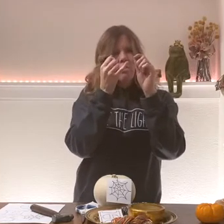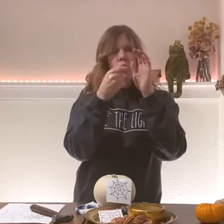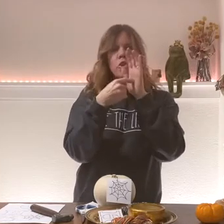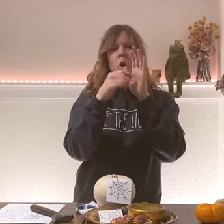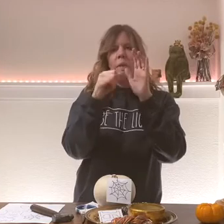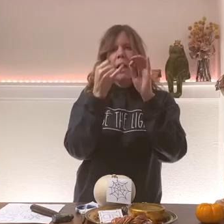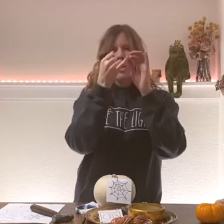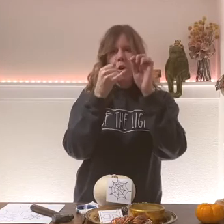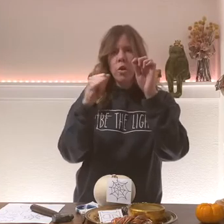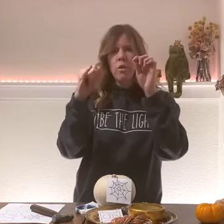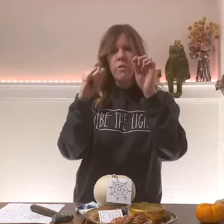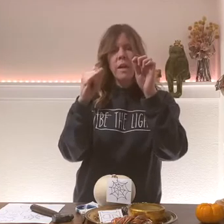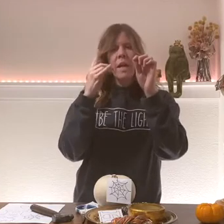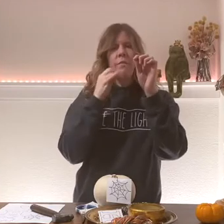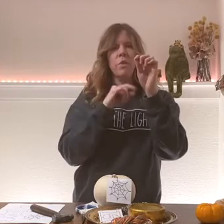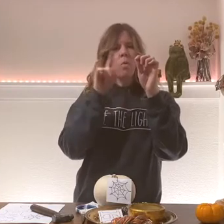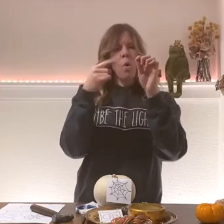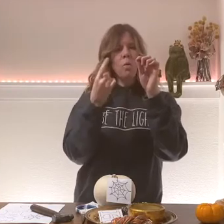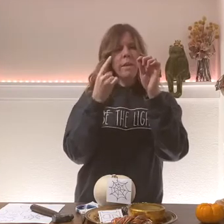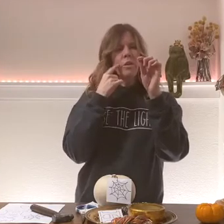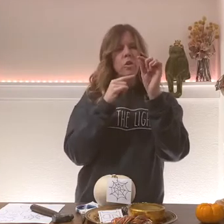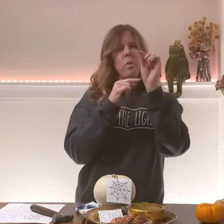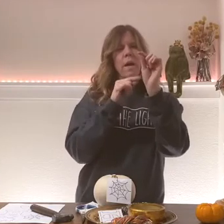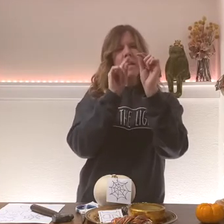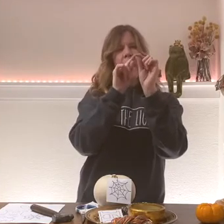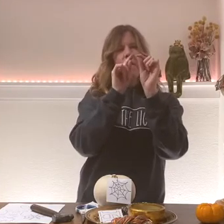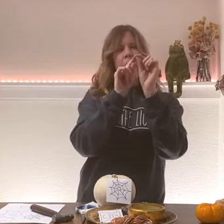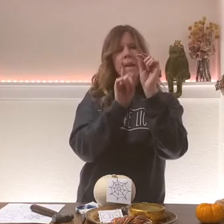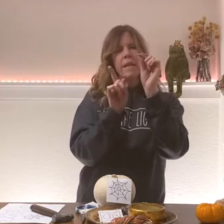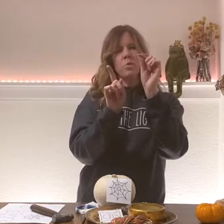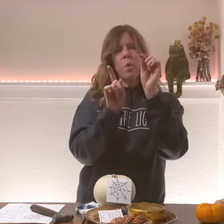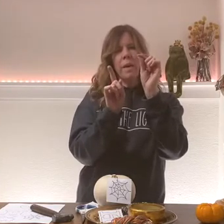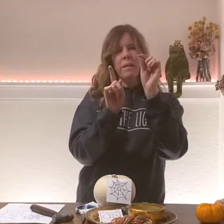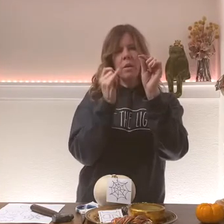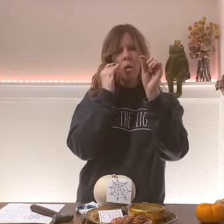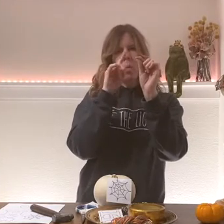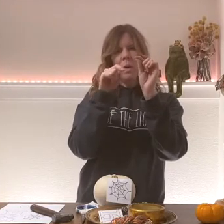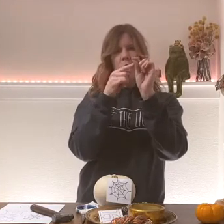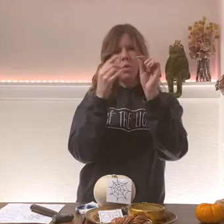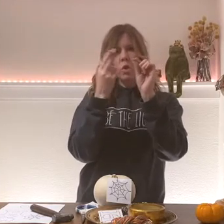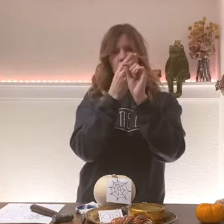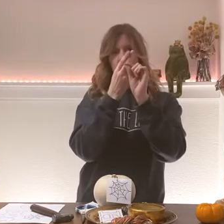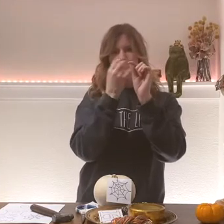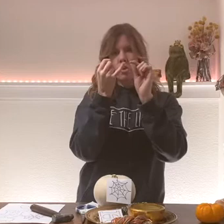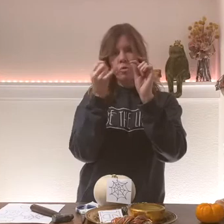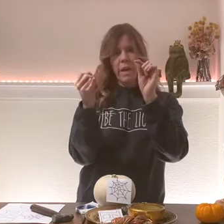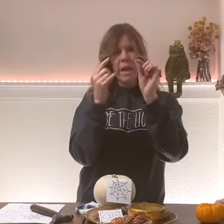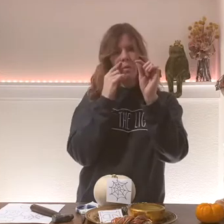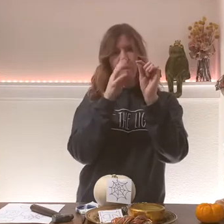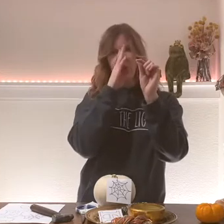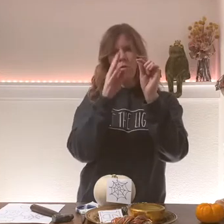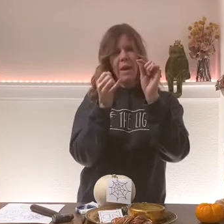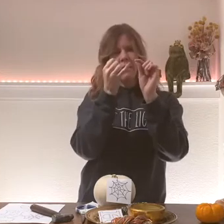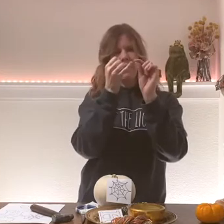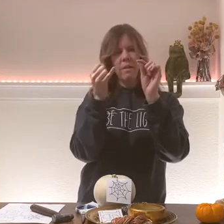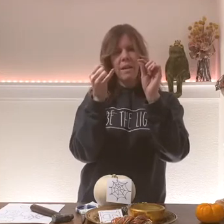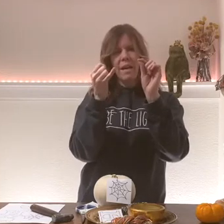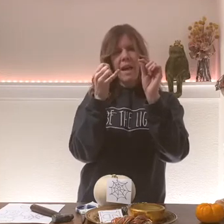show that curve. If you only do a nail at each point, when you use the string, it will be straight and you